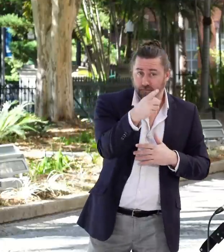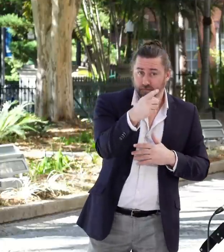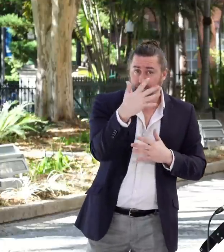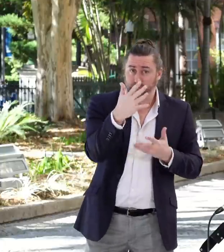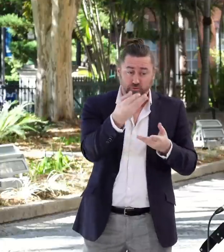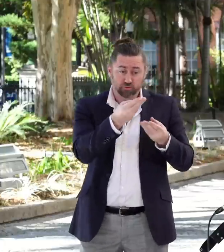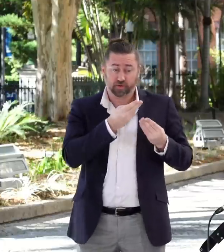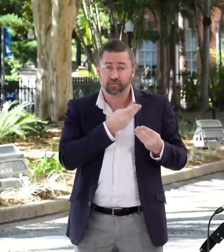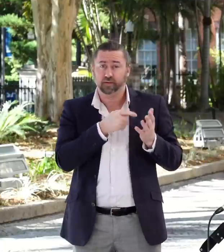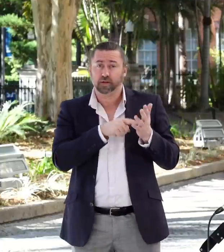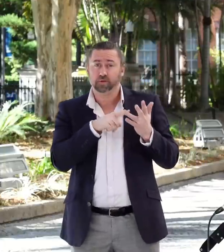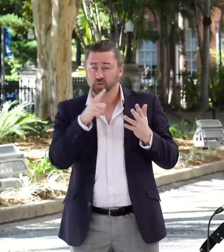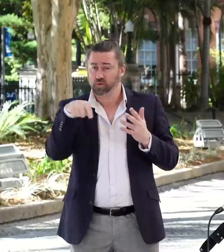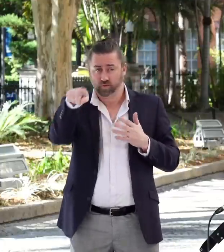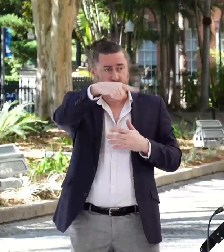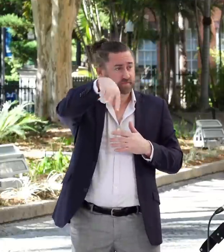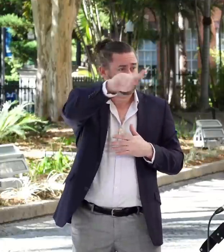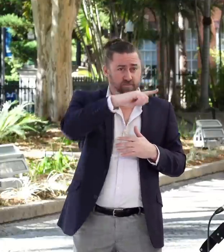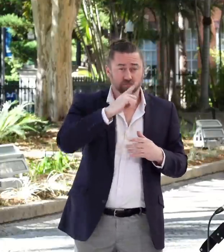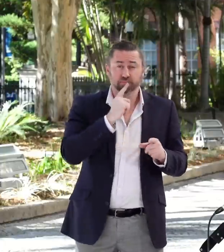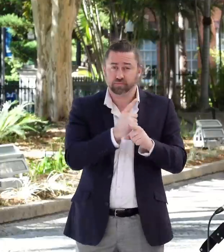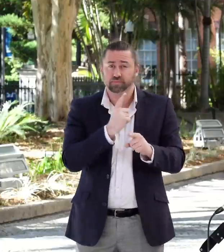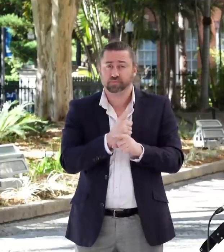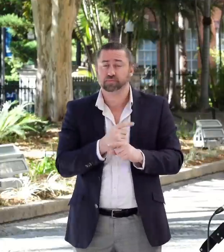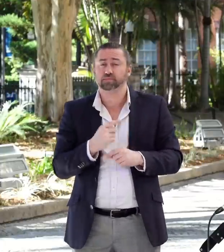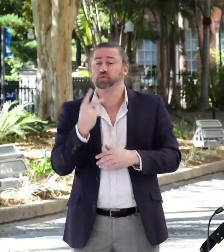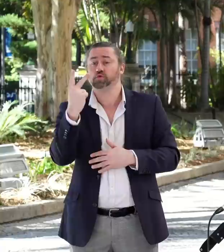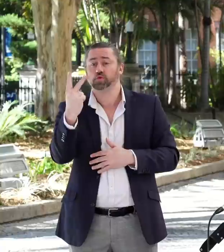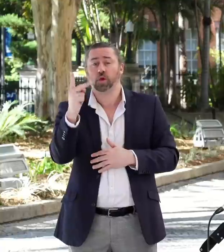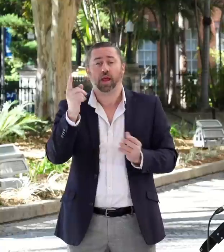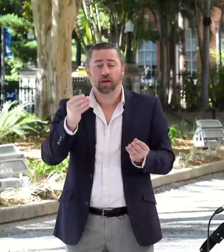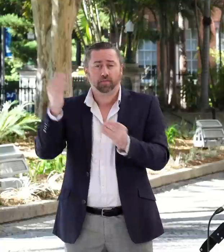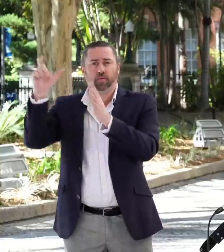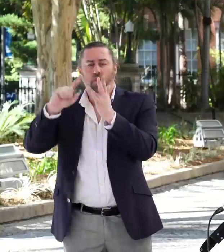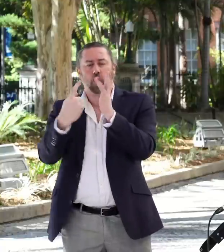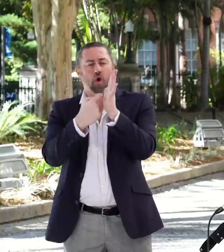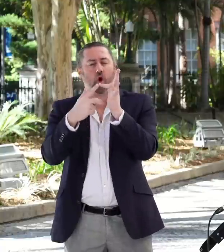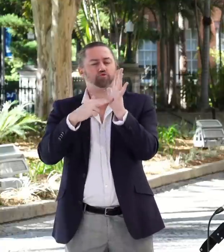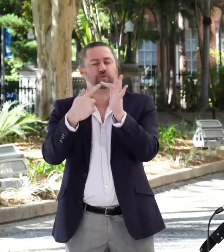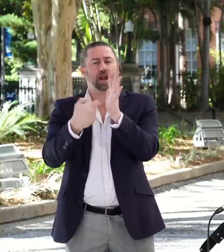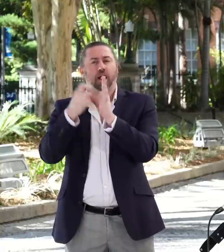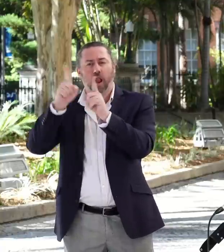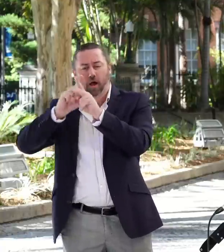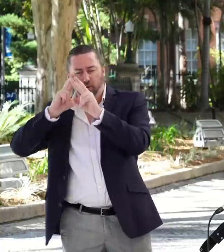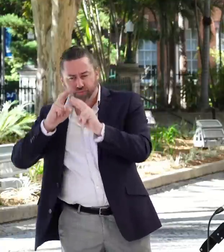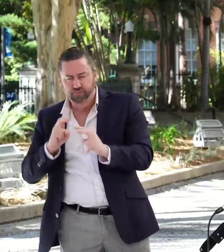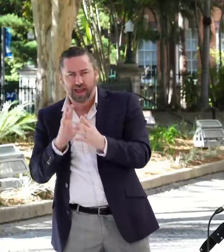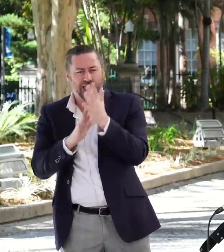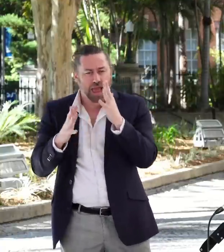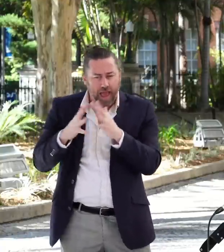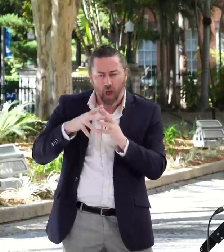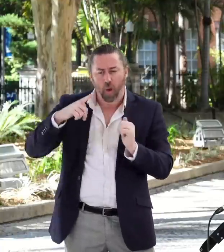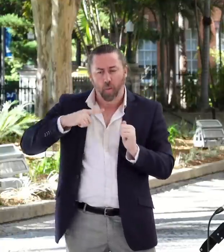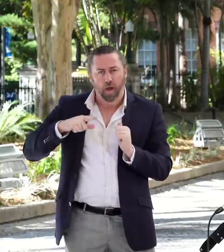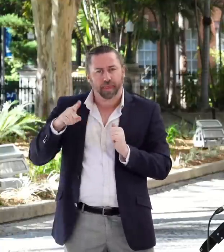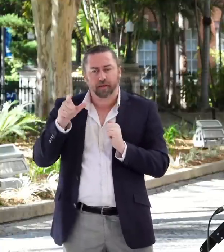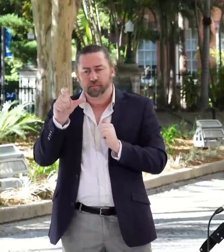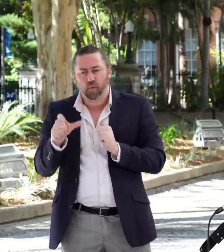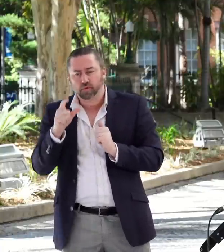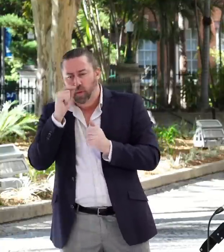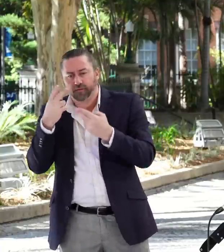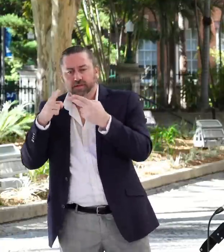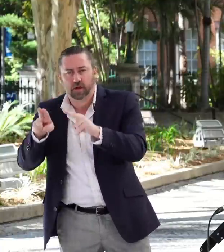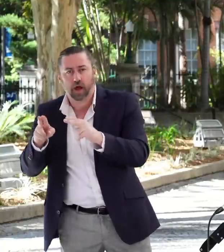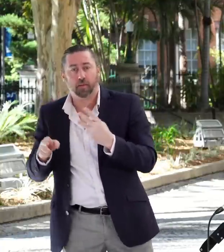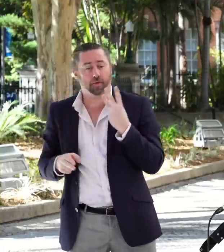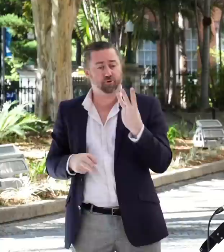to the media that show that two have been referred to the coroner. Another three have been investigated internally and